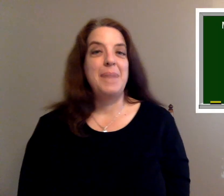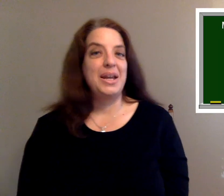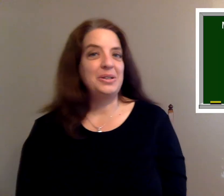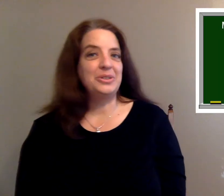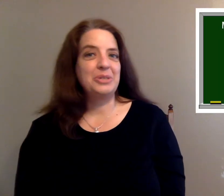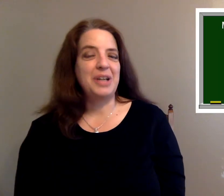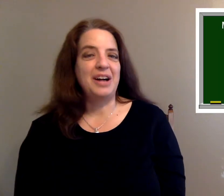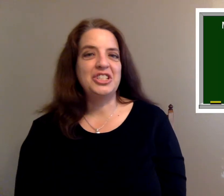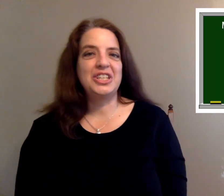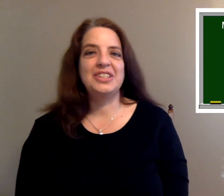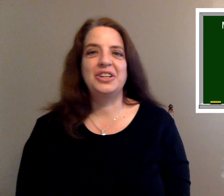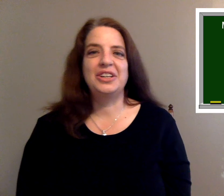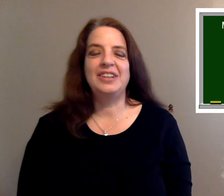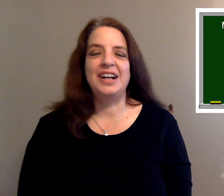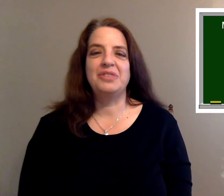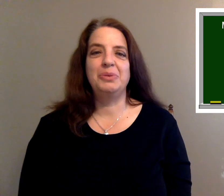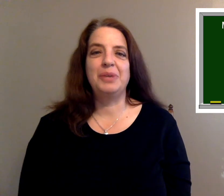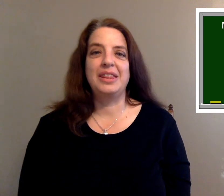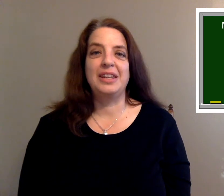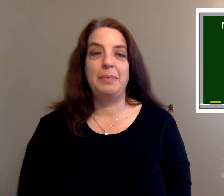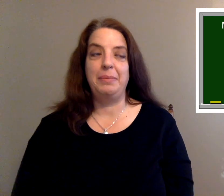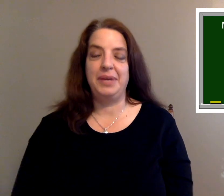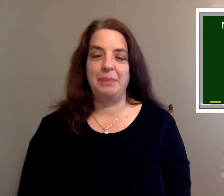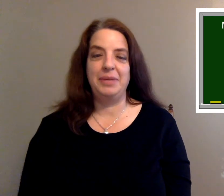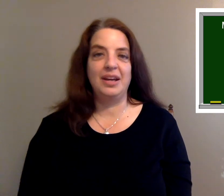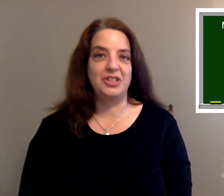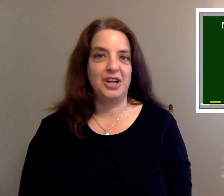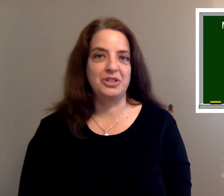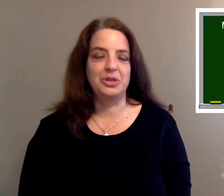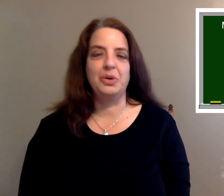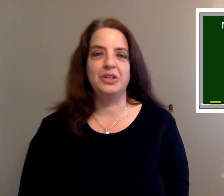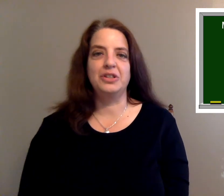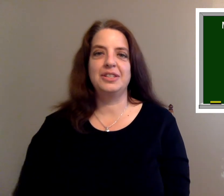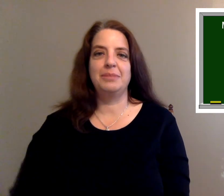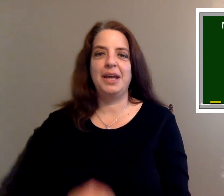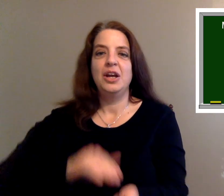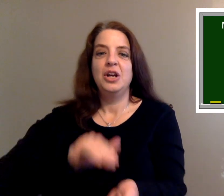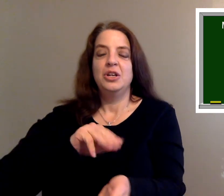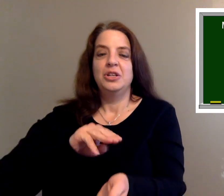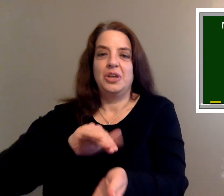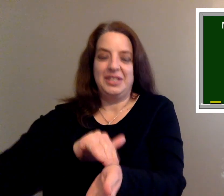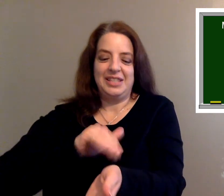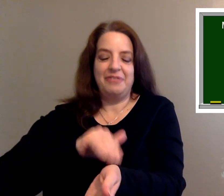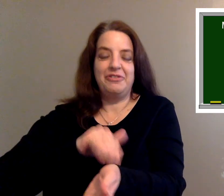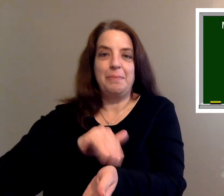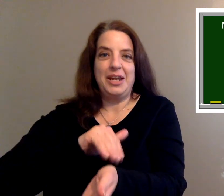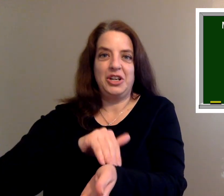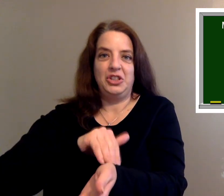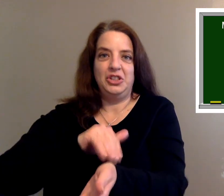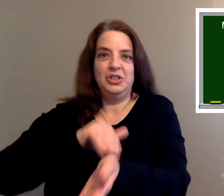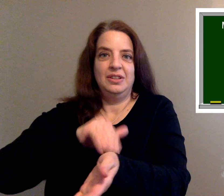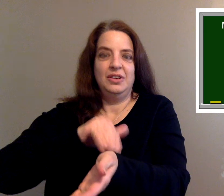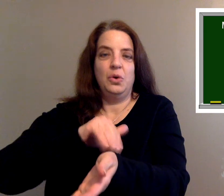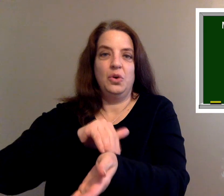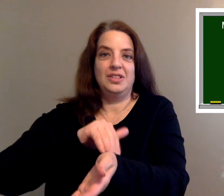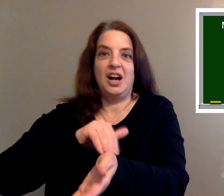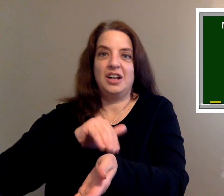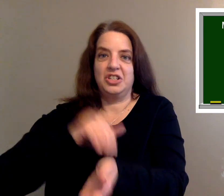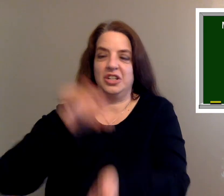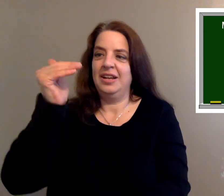Medical terminology is a good class if you want to think about becoming a doctor or a nurse someday. So the sign for medical or doctor is